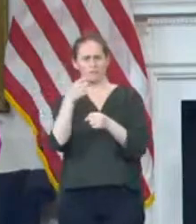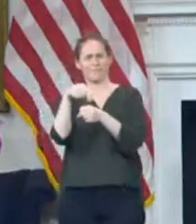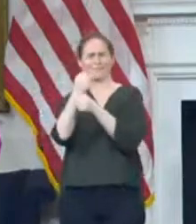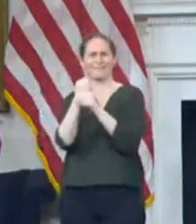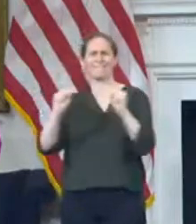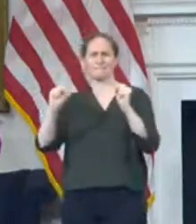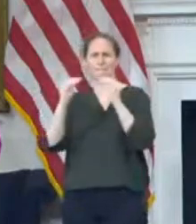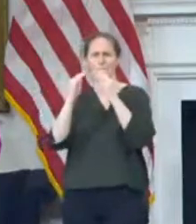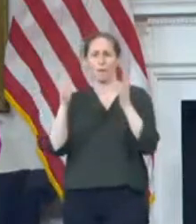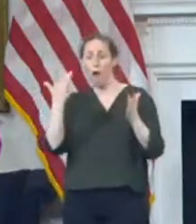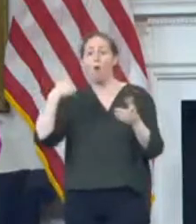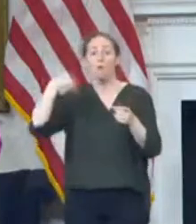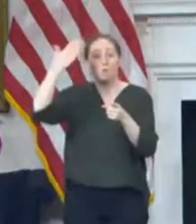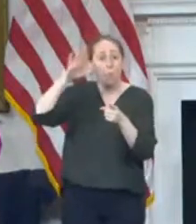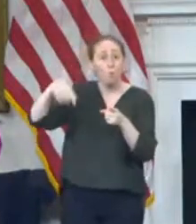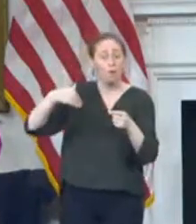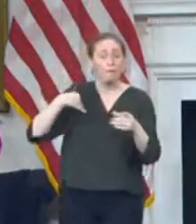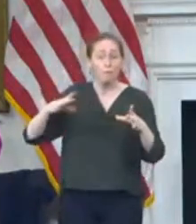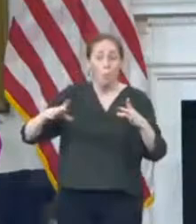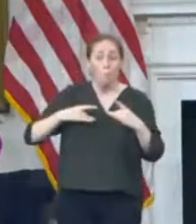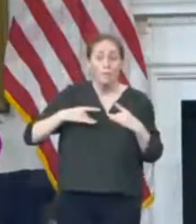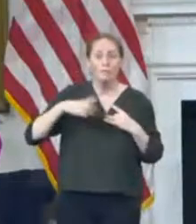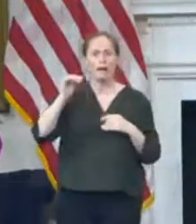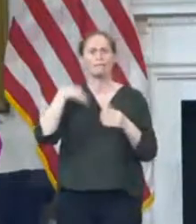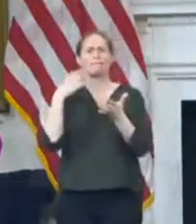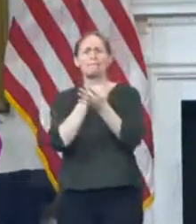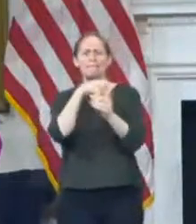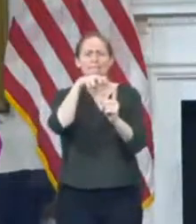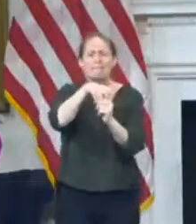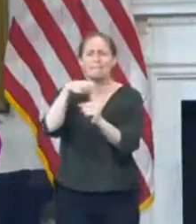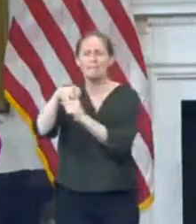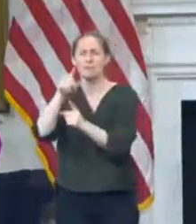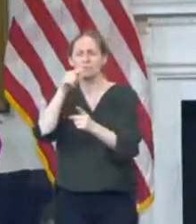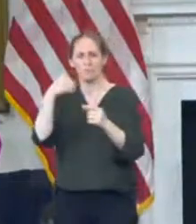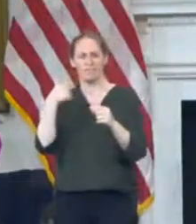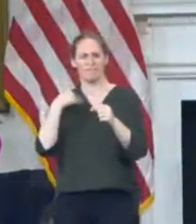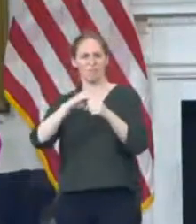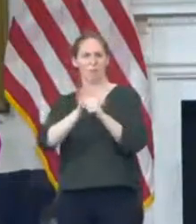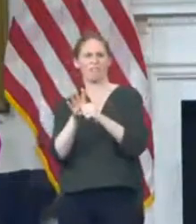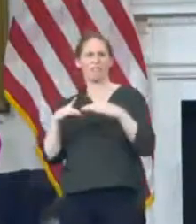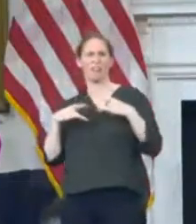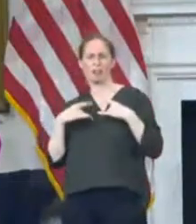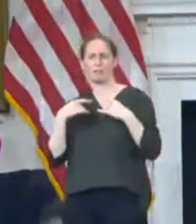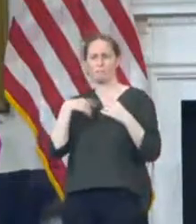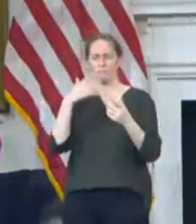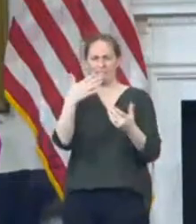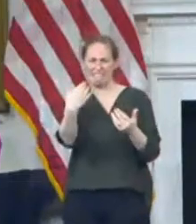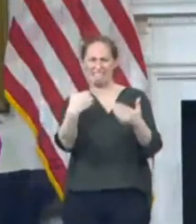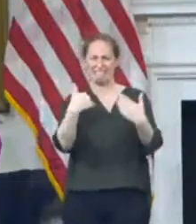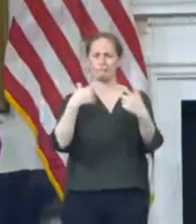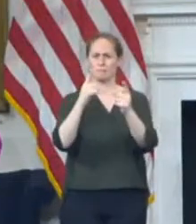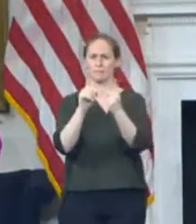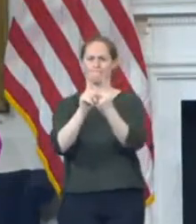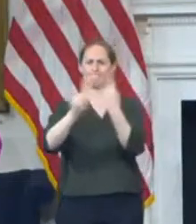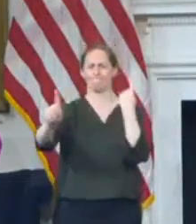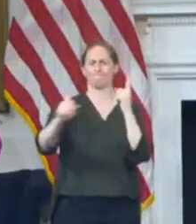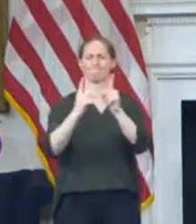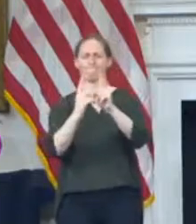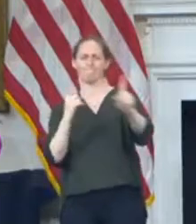help provide us more data to detect and respond to outbreaks and to help us save more